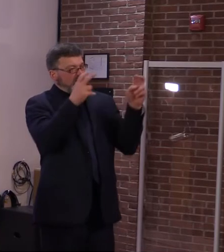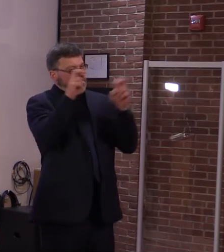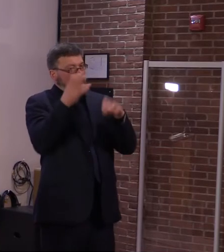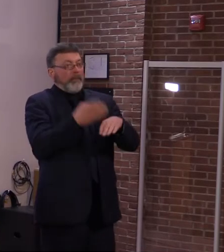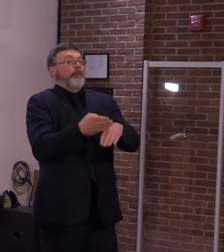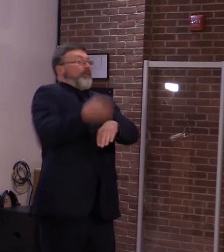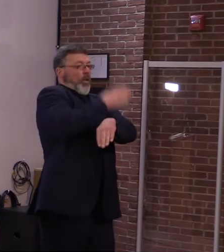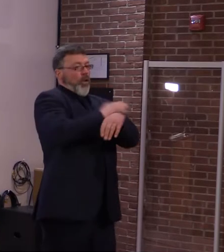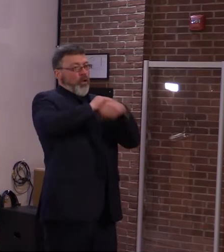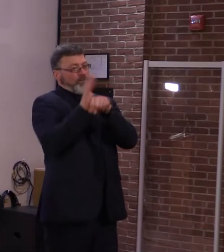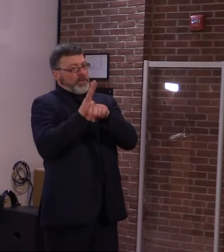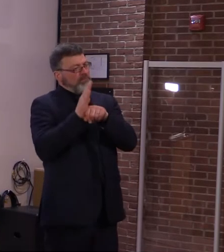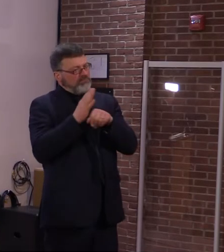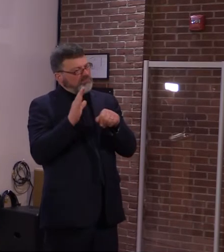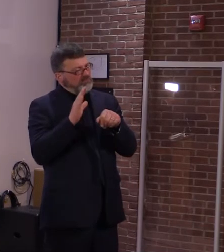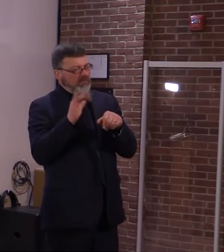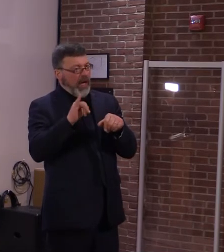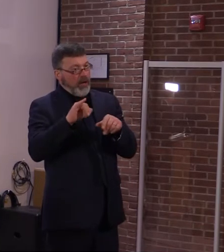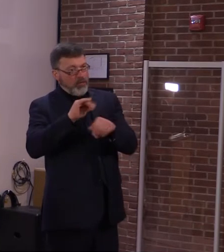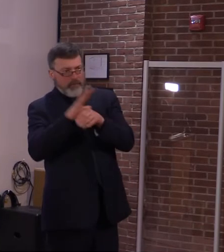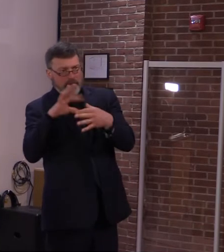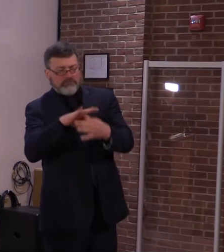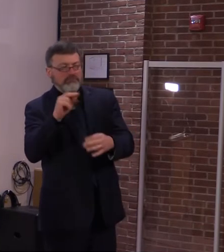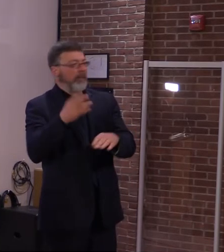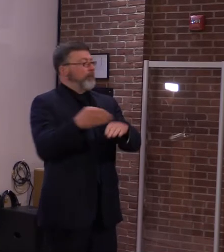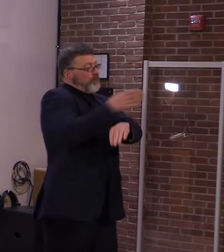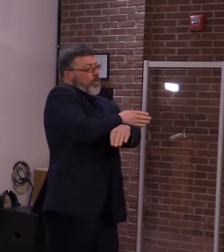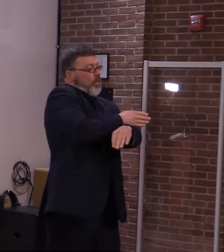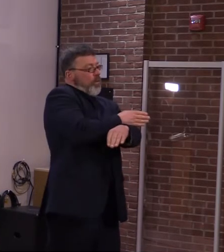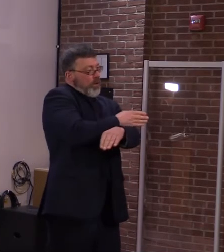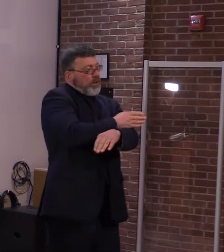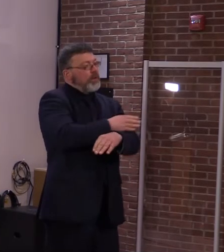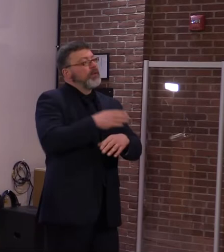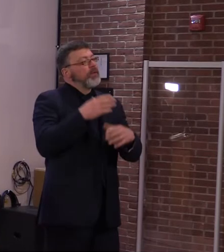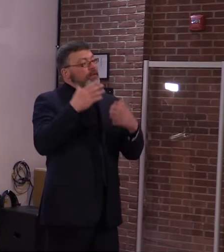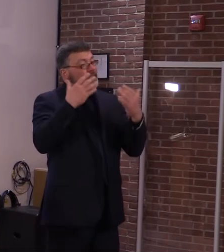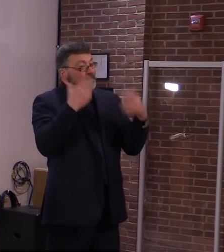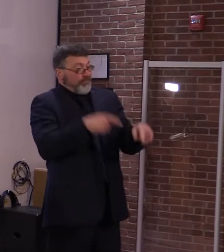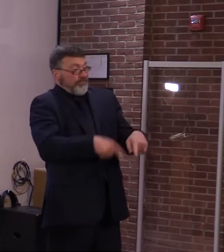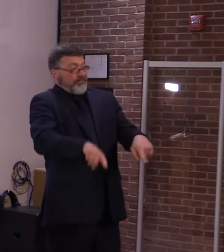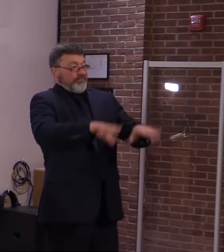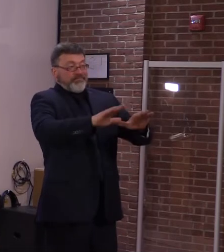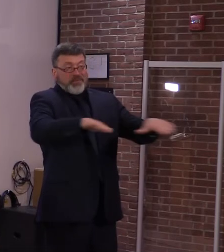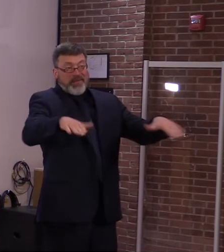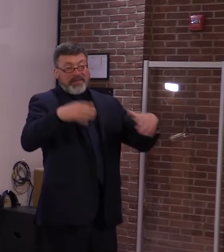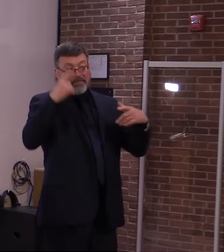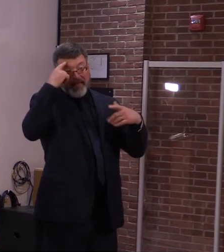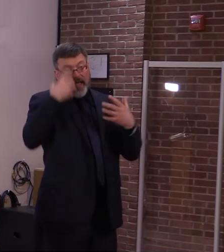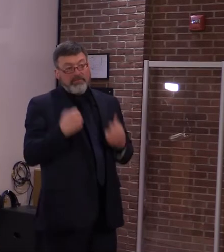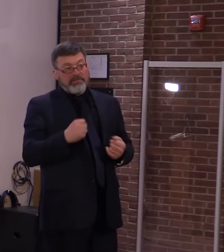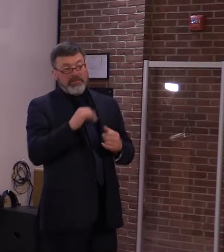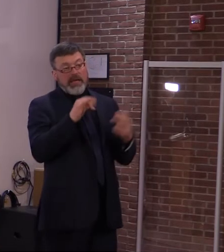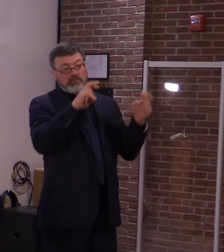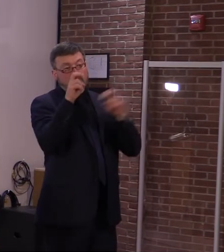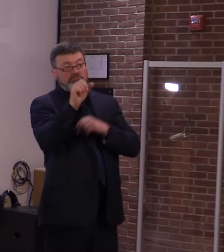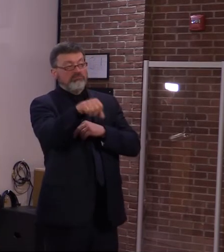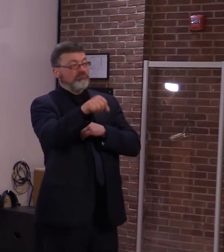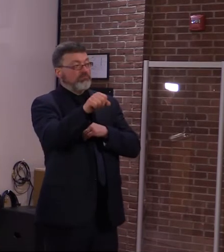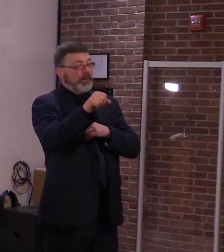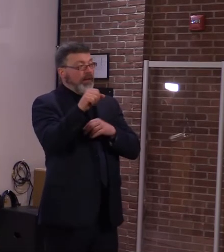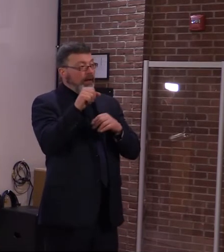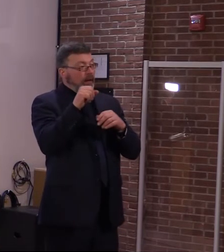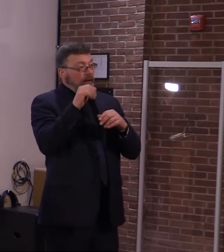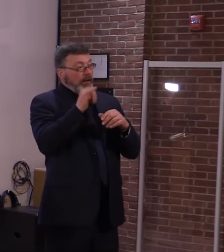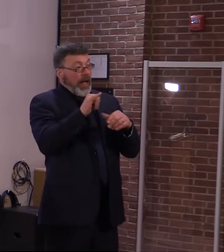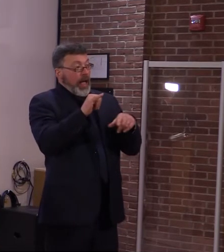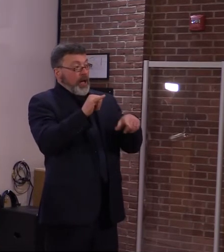get more in-person learning so that they could get back connected with their peers and other